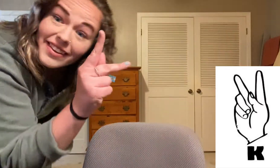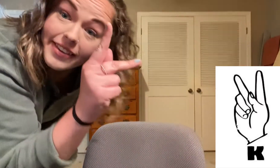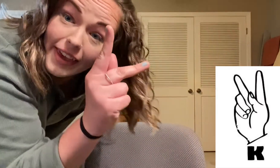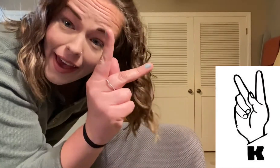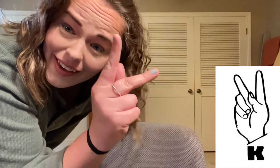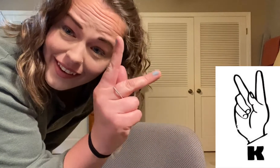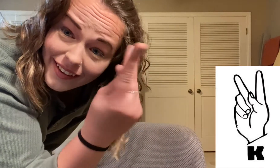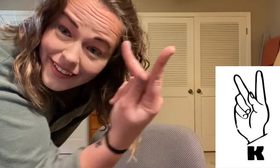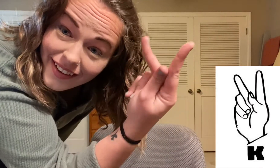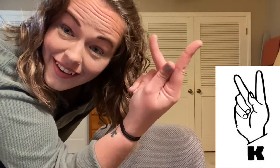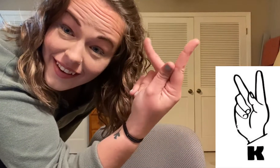K,